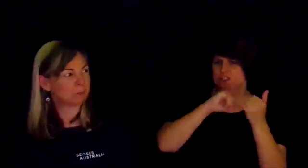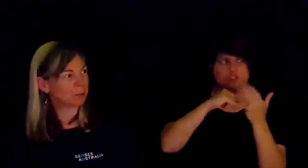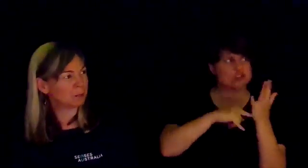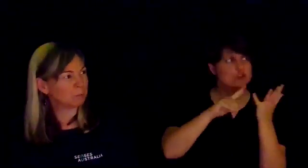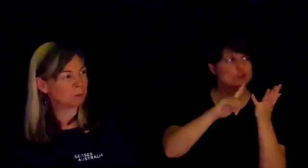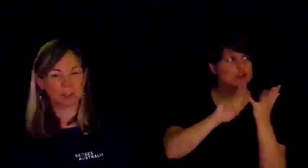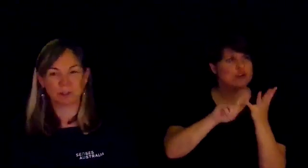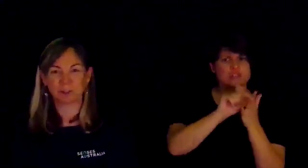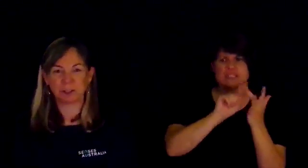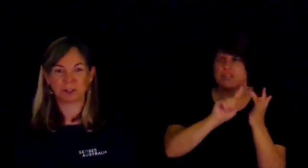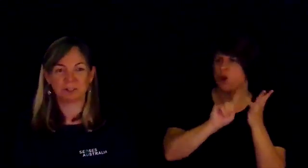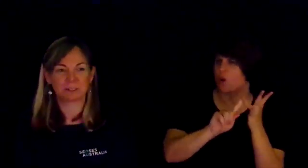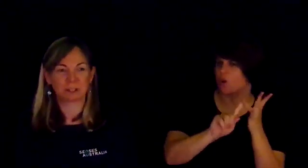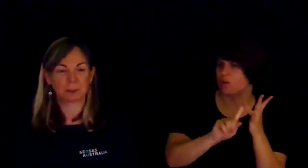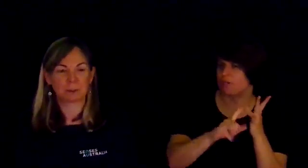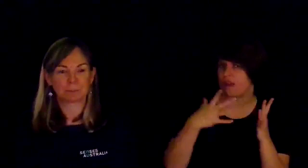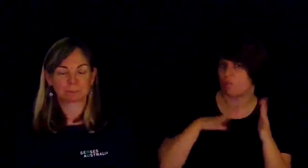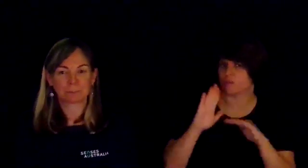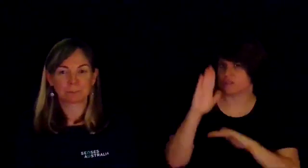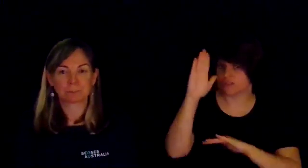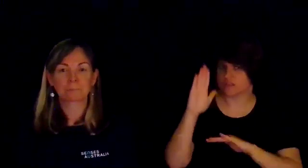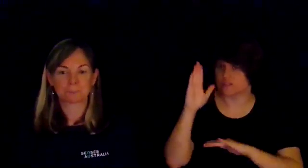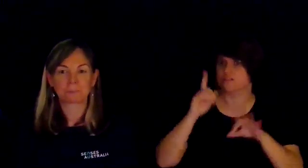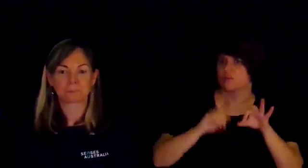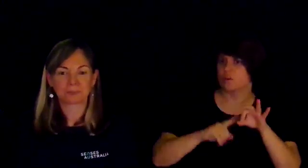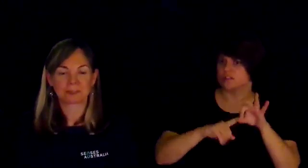Studios? Ubuntu Studios? Yeah.